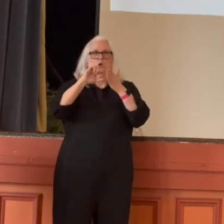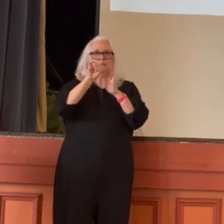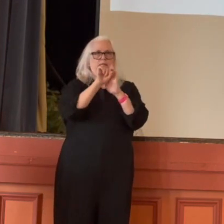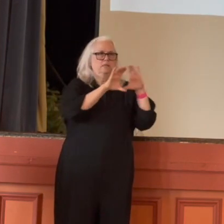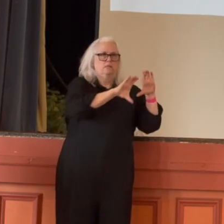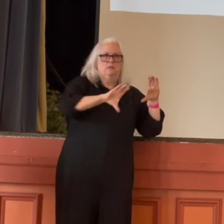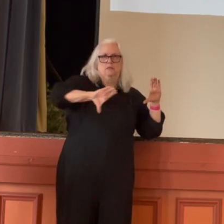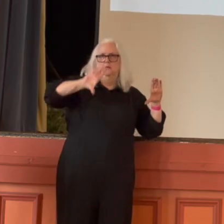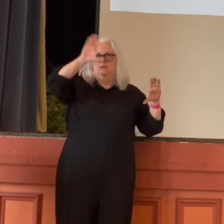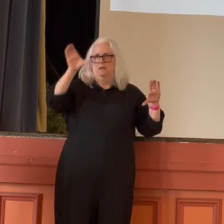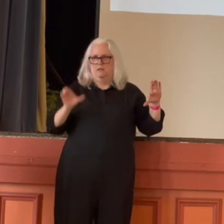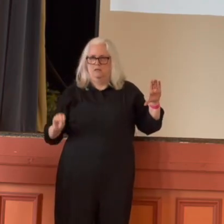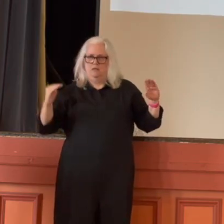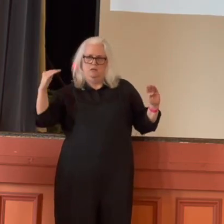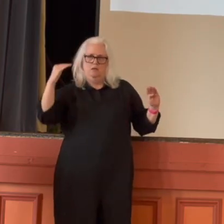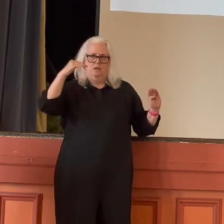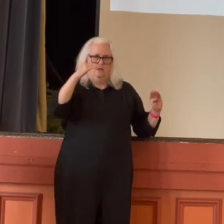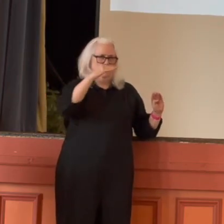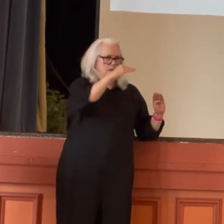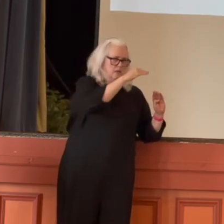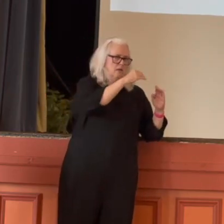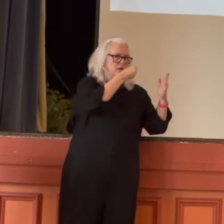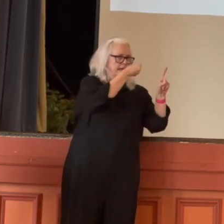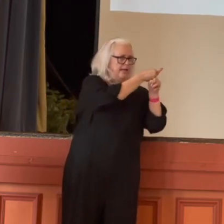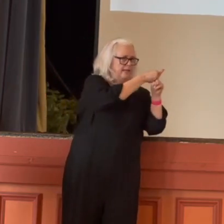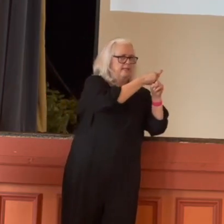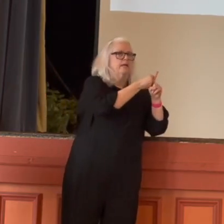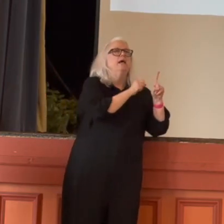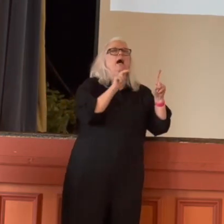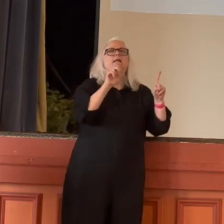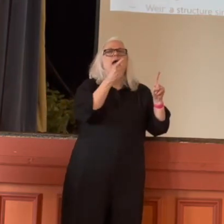running along the Niagara River, and then down,